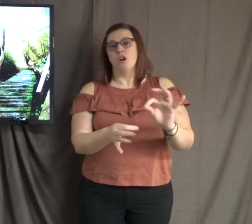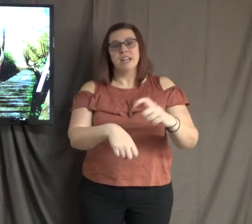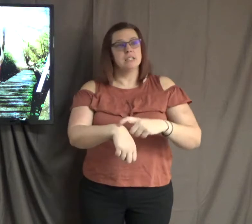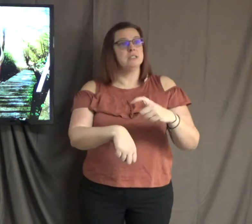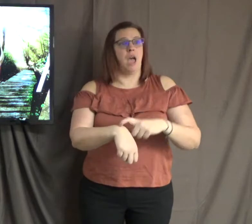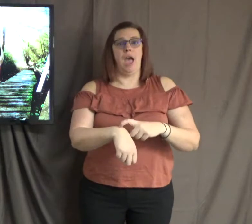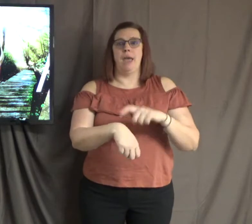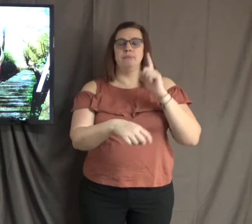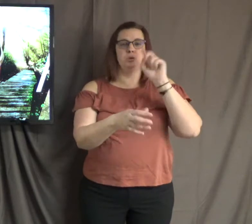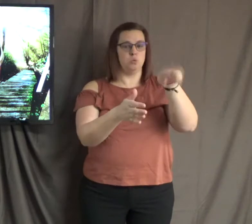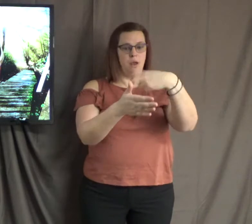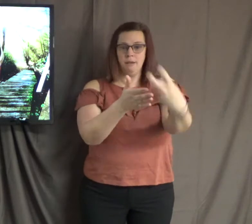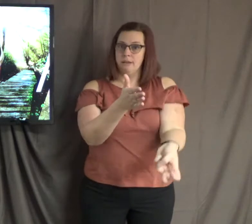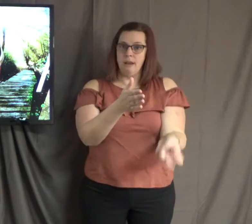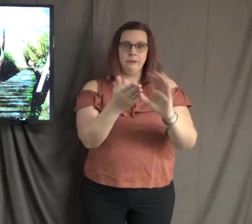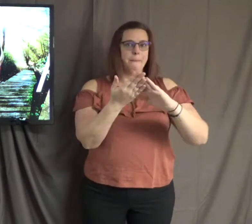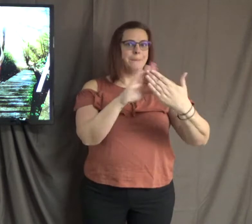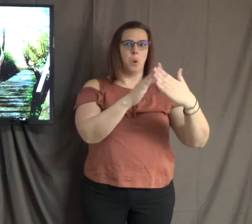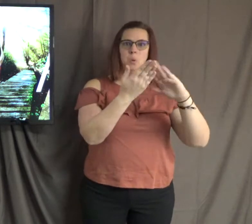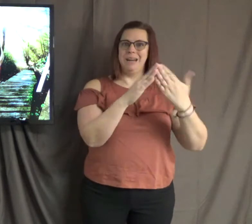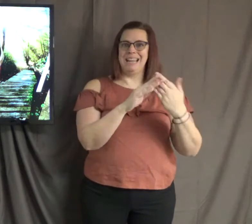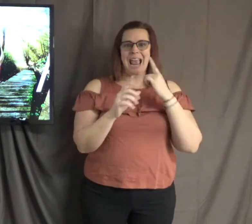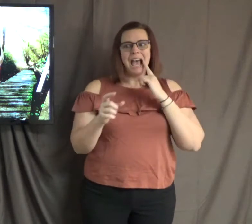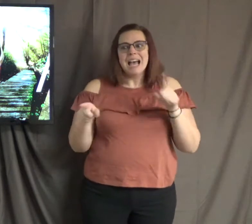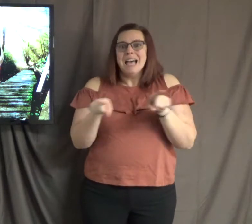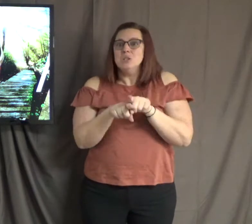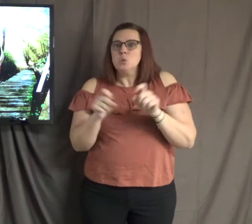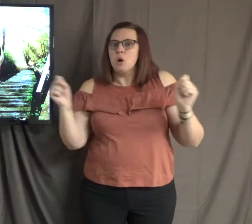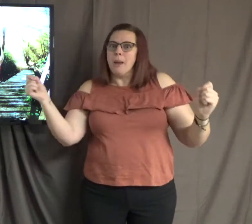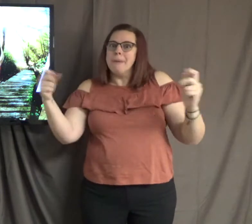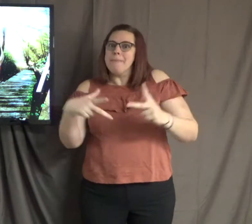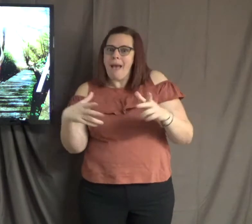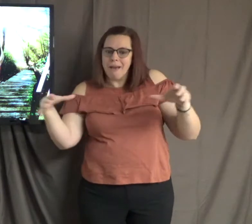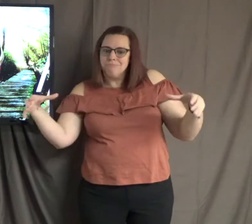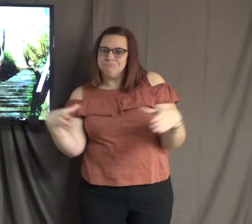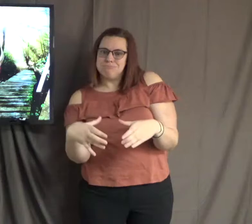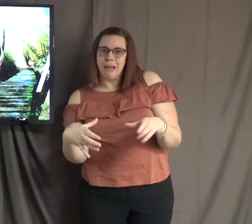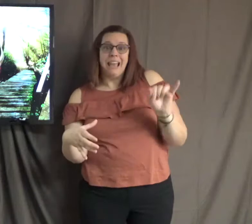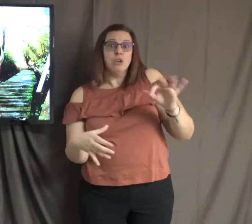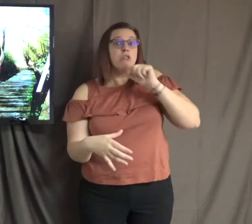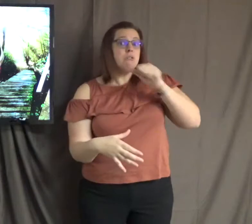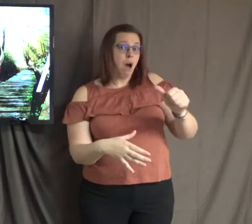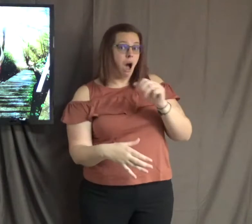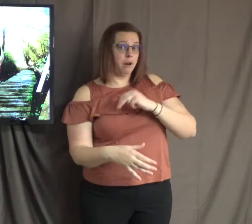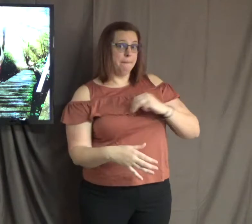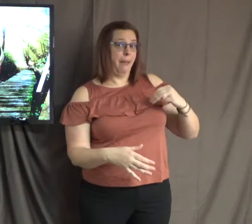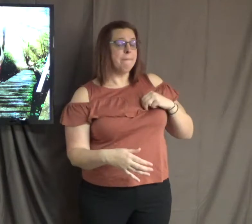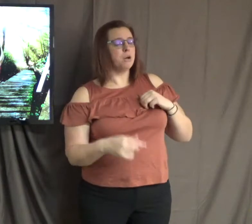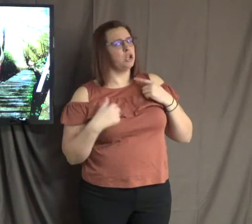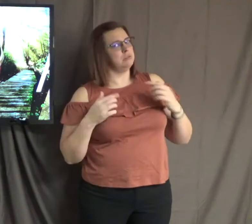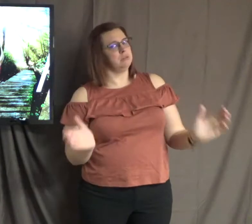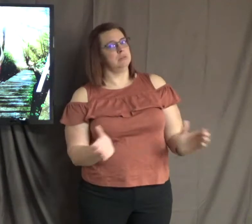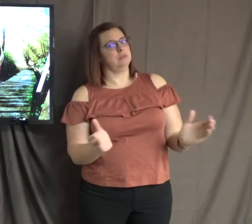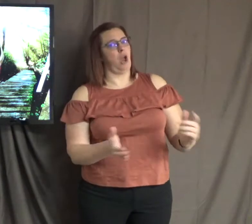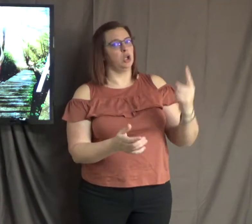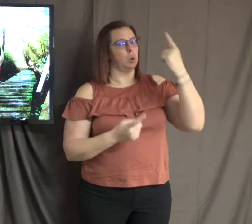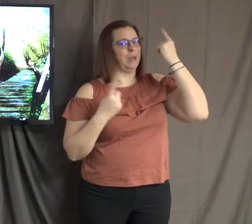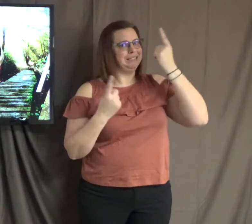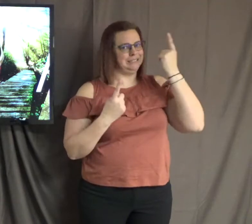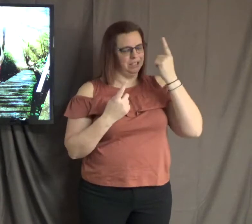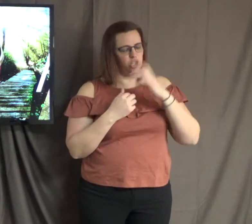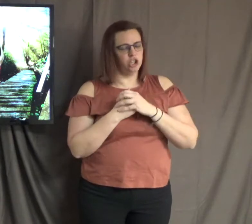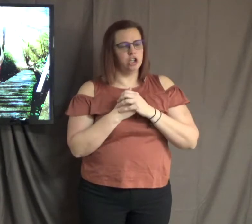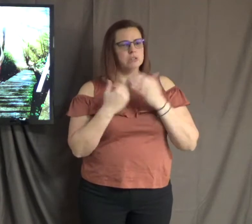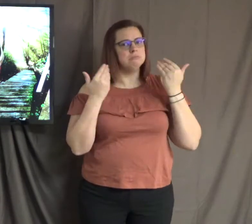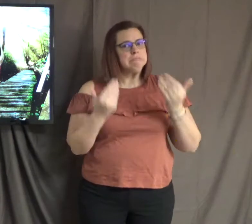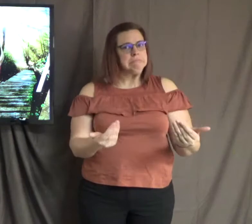really dive into this community as we're all coming back. If you're not a member, I would really encourage you to consider it and just